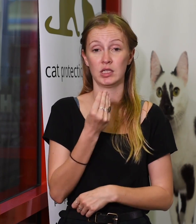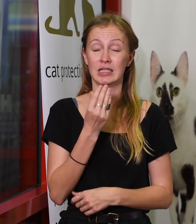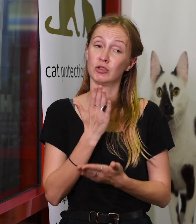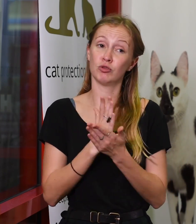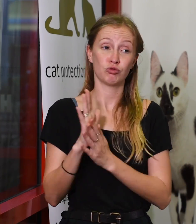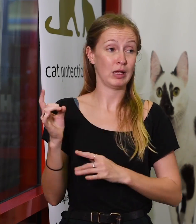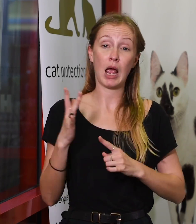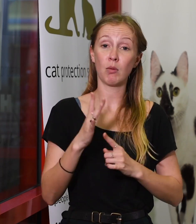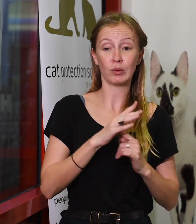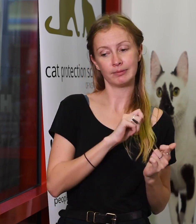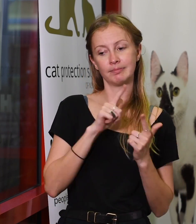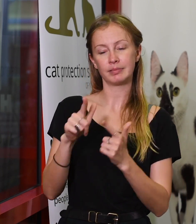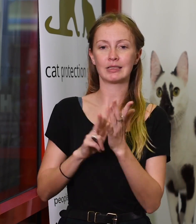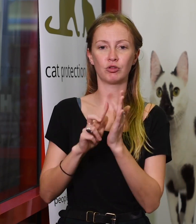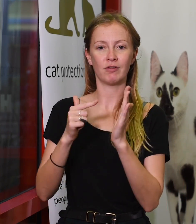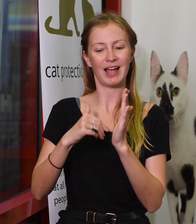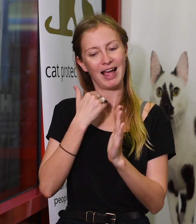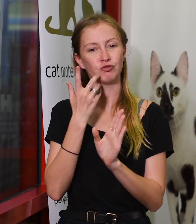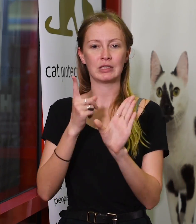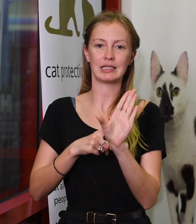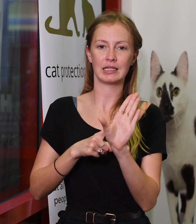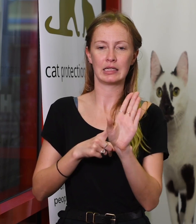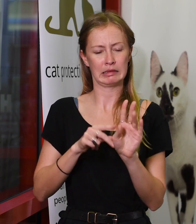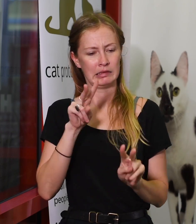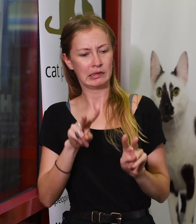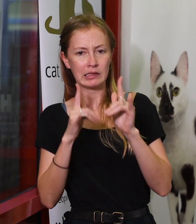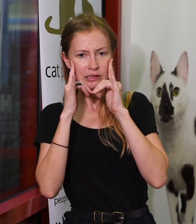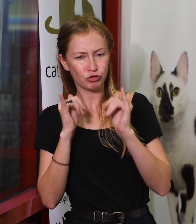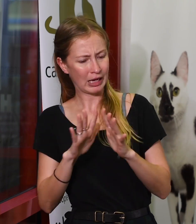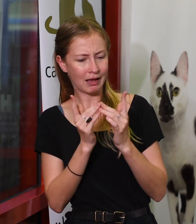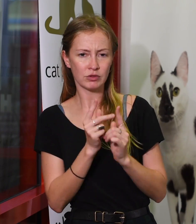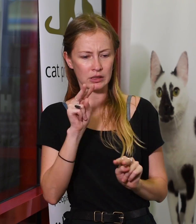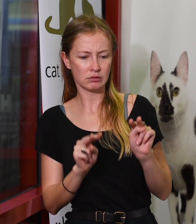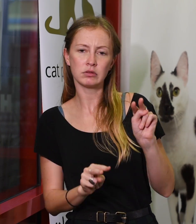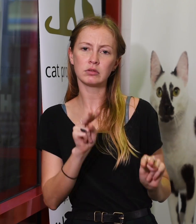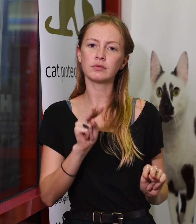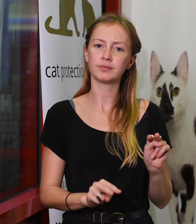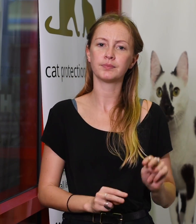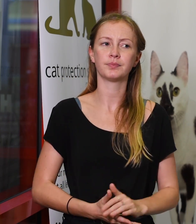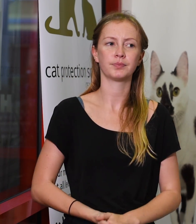go to your vets for an annual checkup to get their teeth checked, among other things.